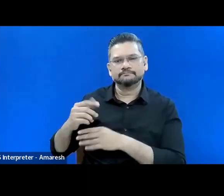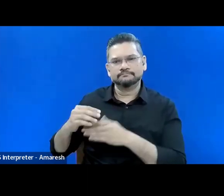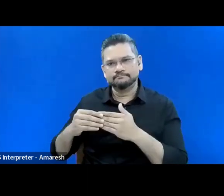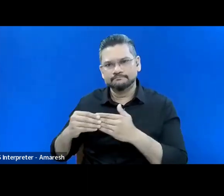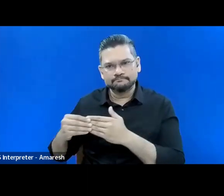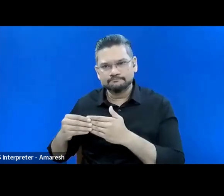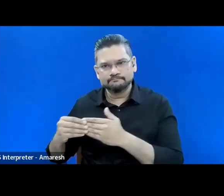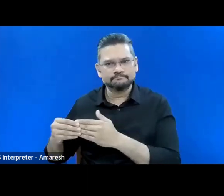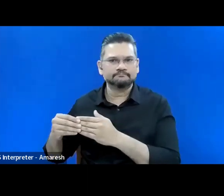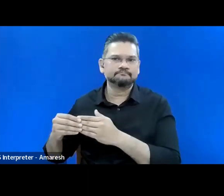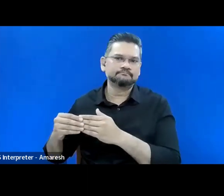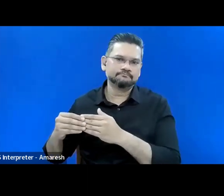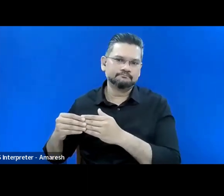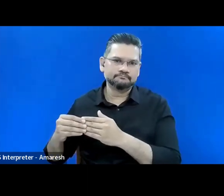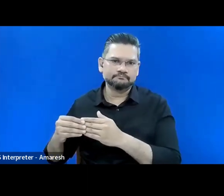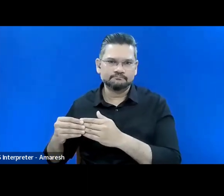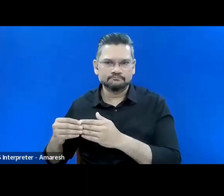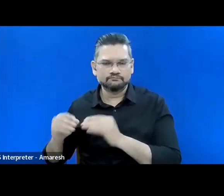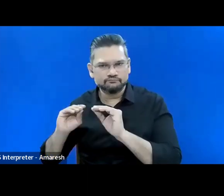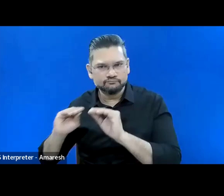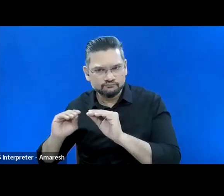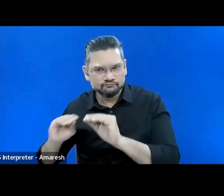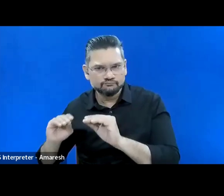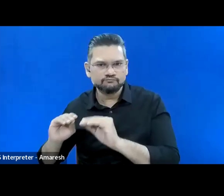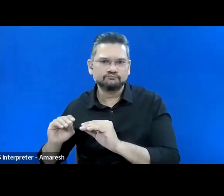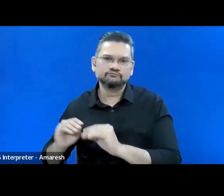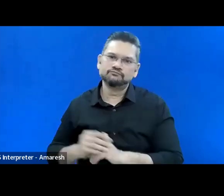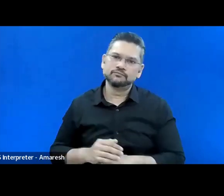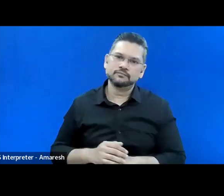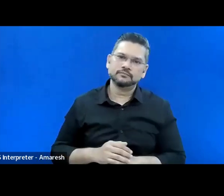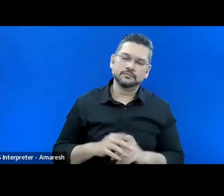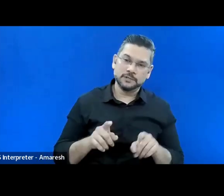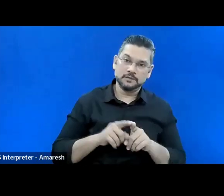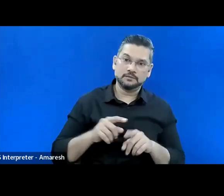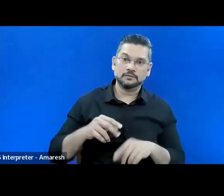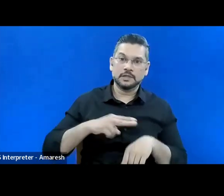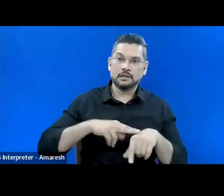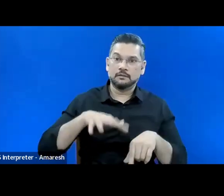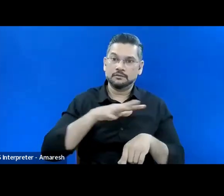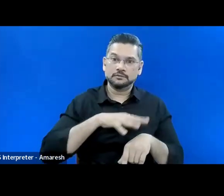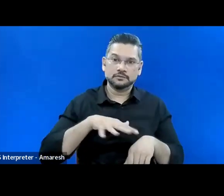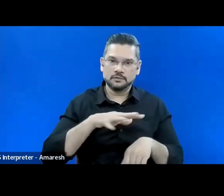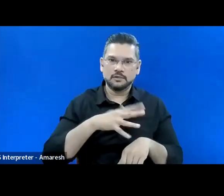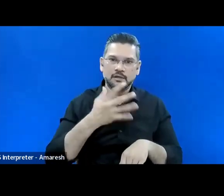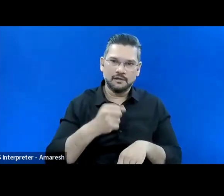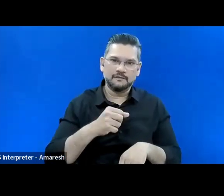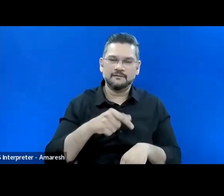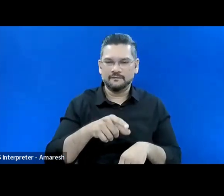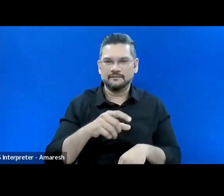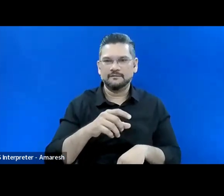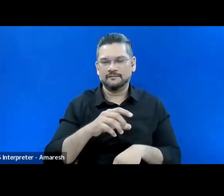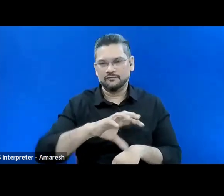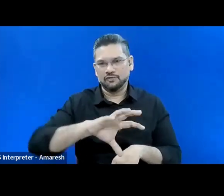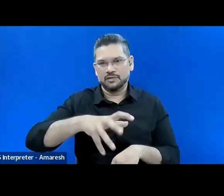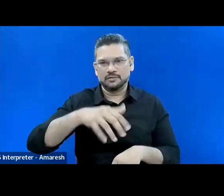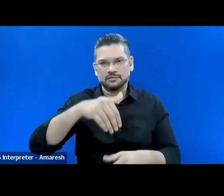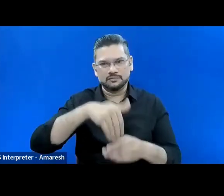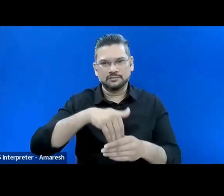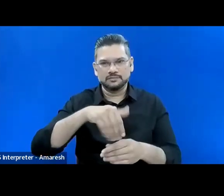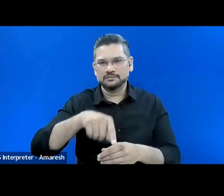as well as national nodal members will be there to support you to build on a common vision for